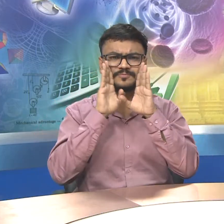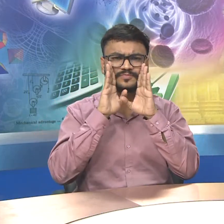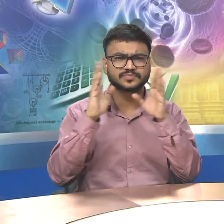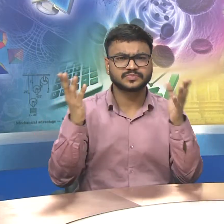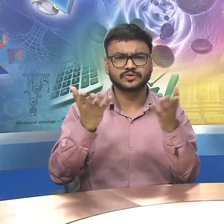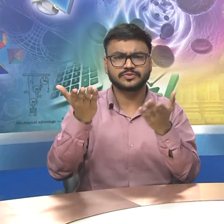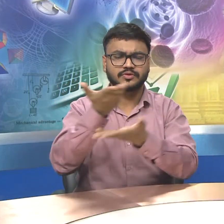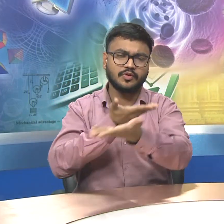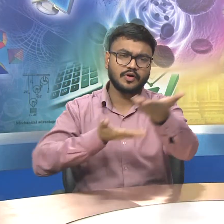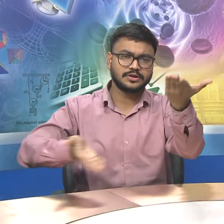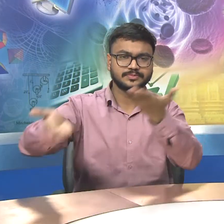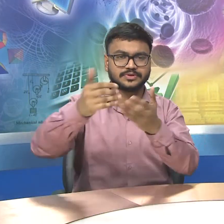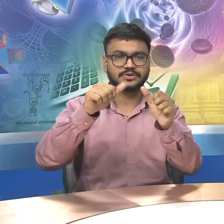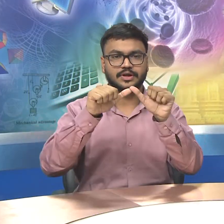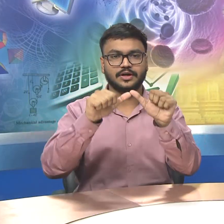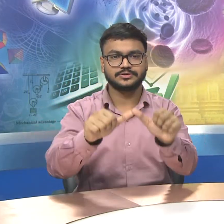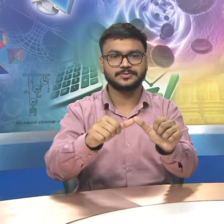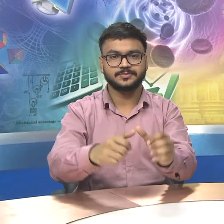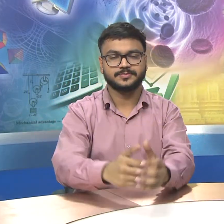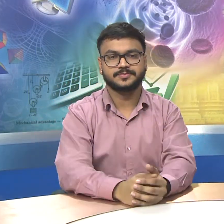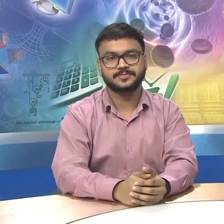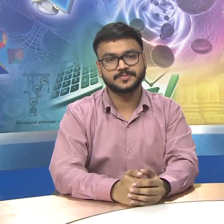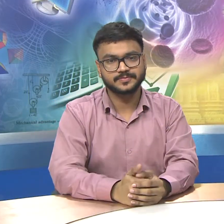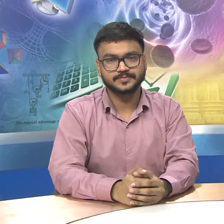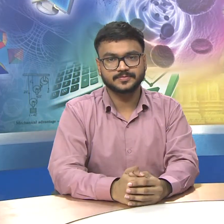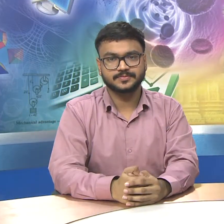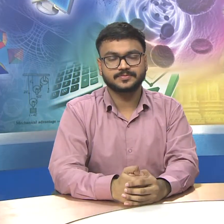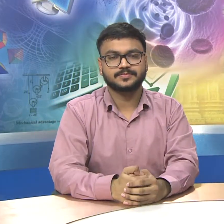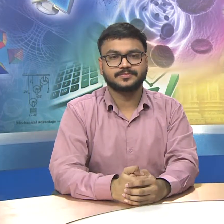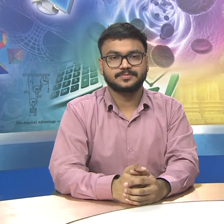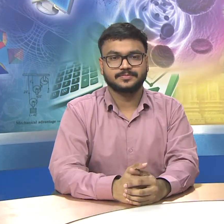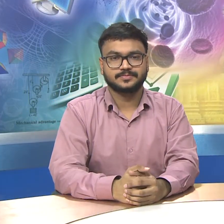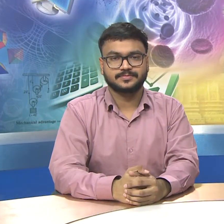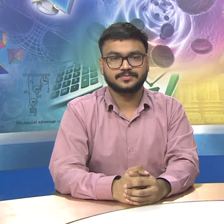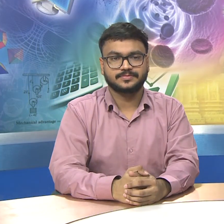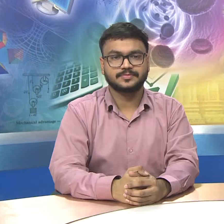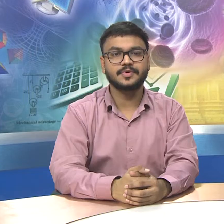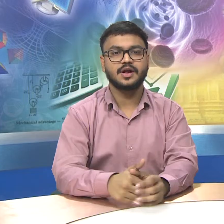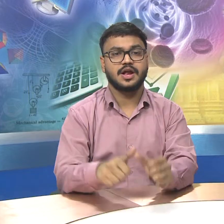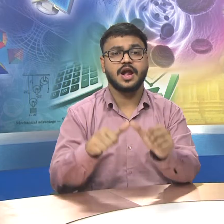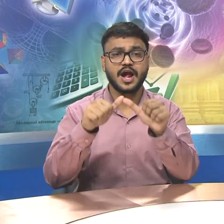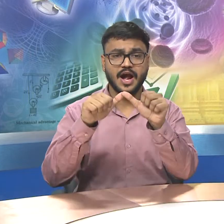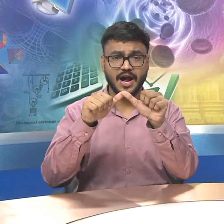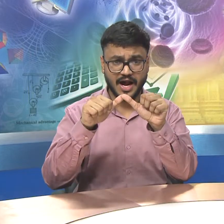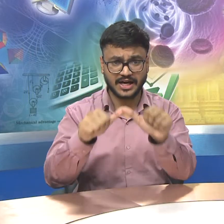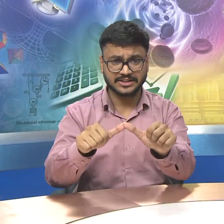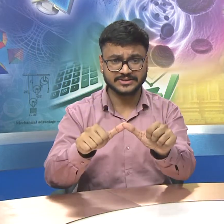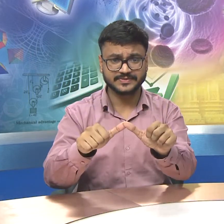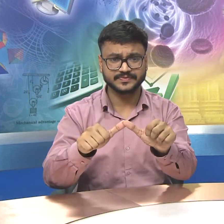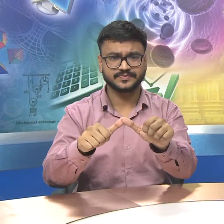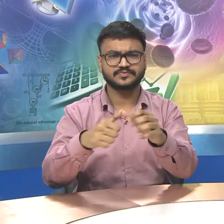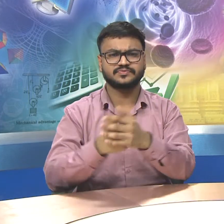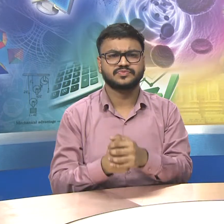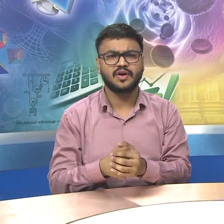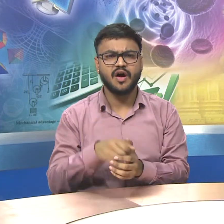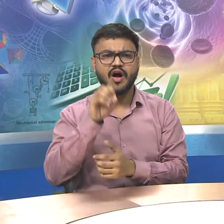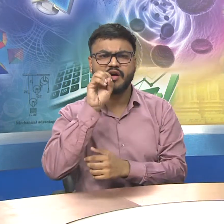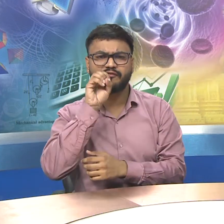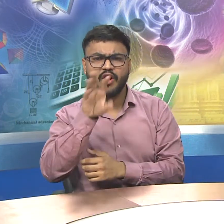Next is signs related to communication, which is formed near the mouth level. And the answer